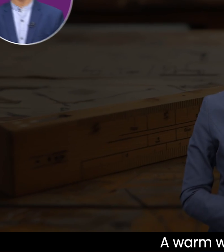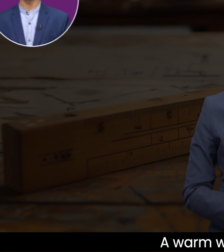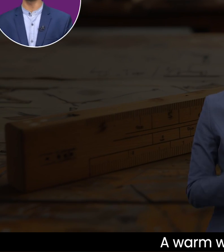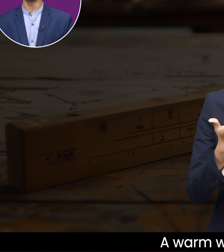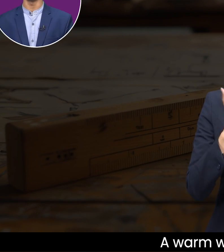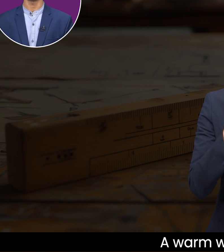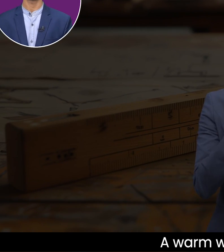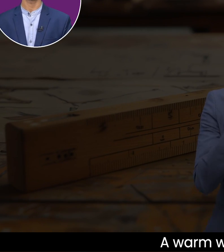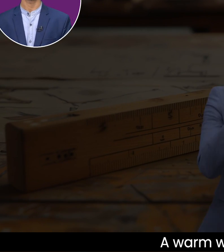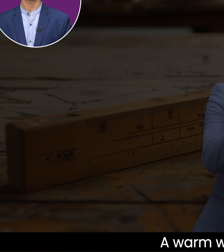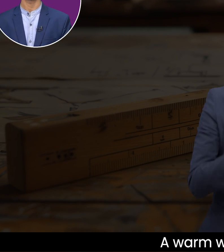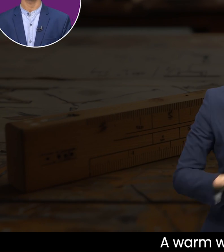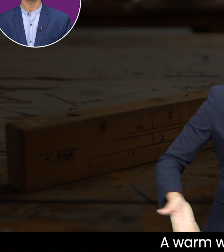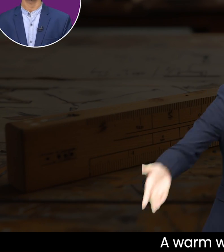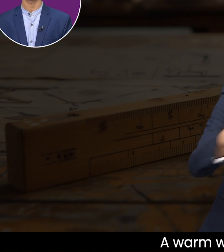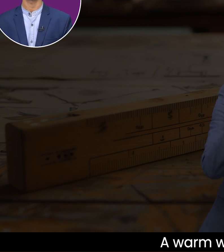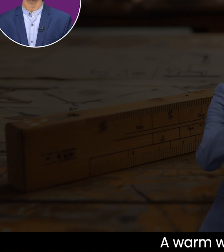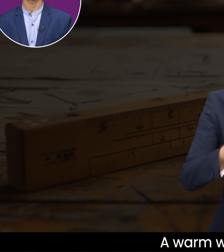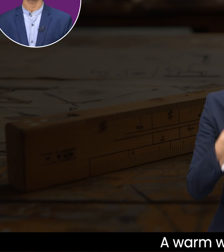A warm welcome to you all.